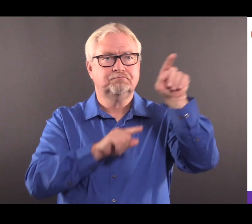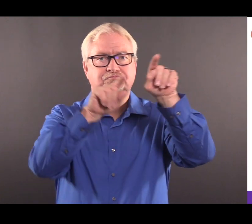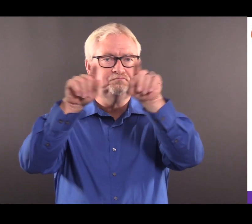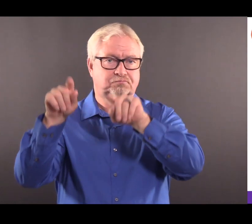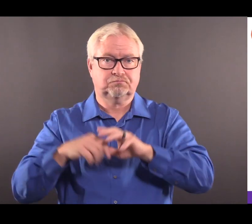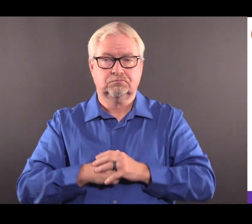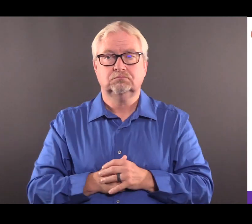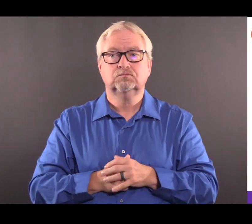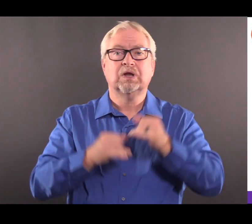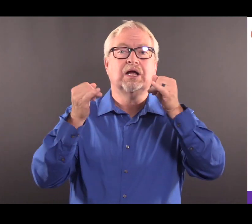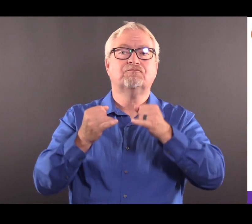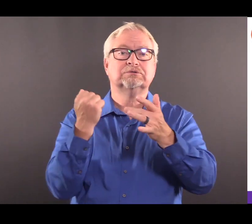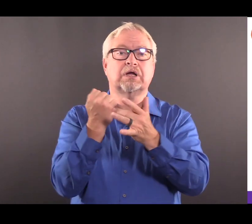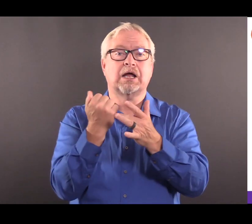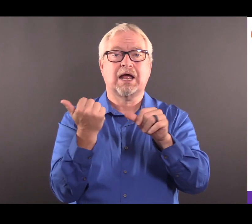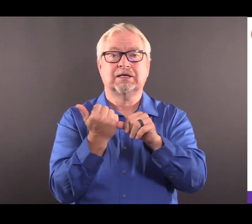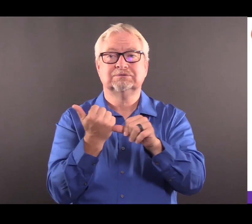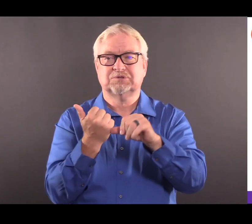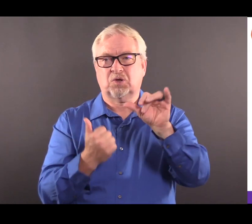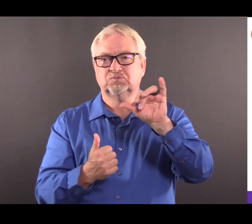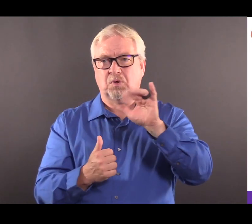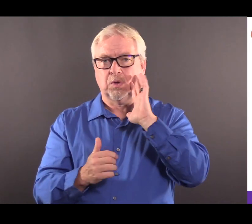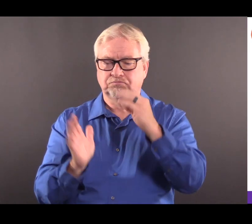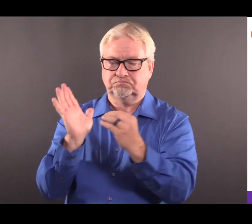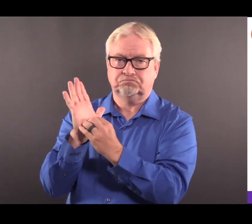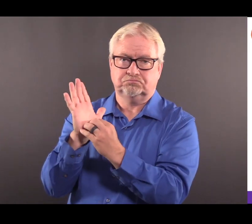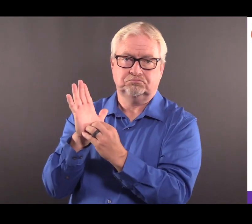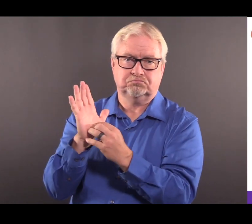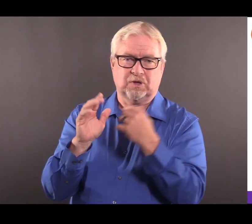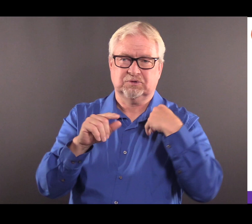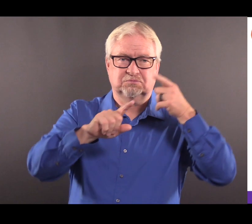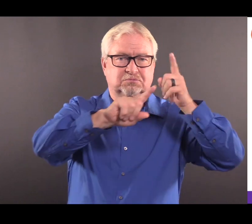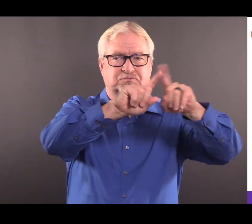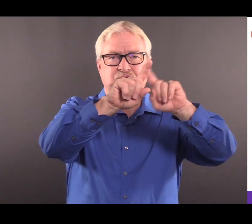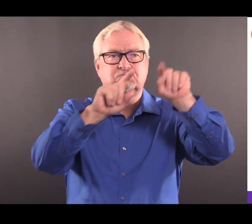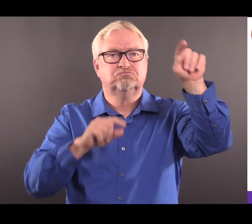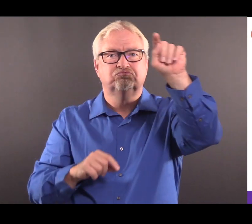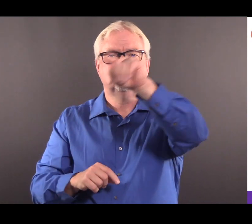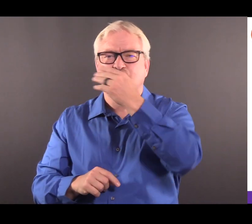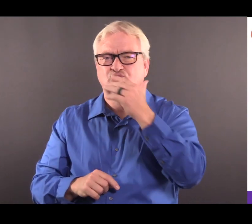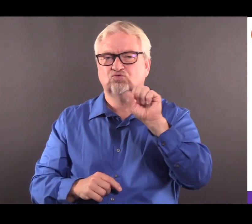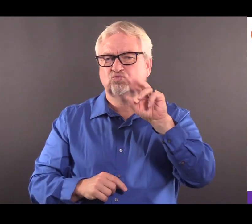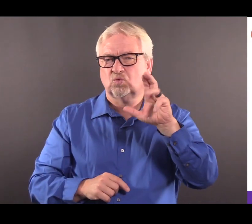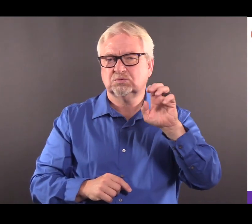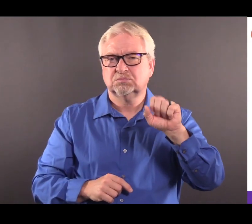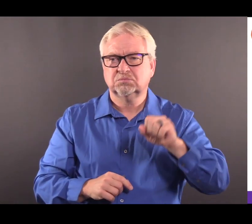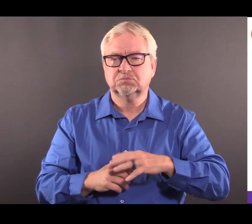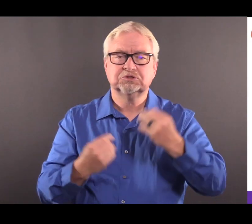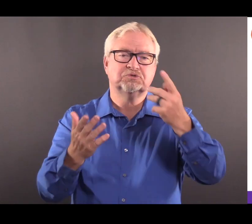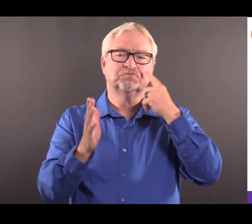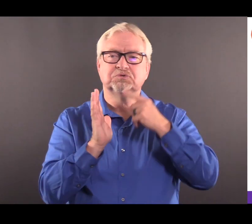these resources. Individual technical assistance is also available from several